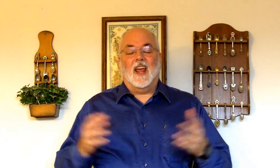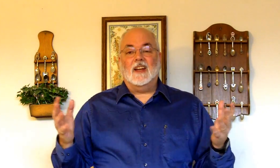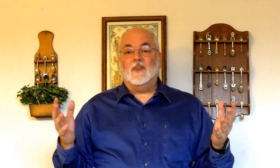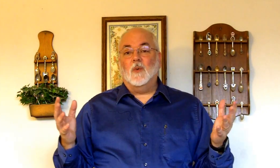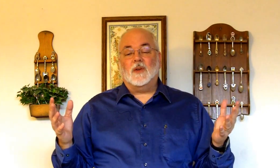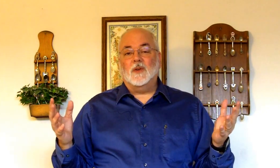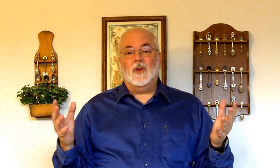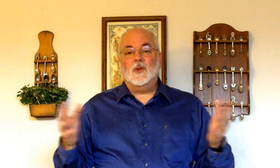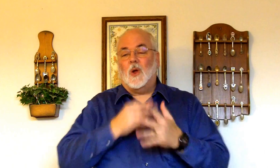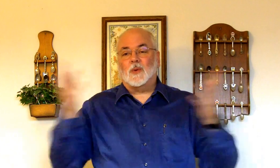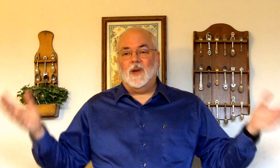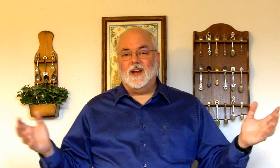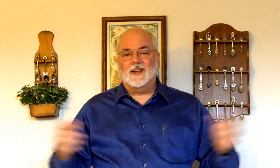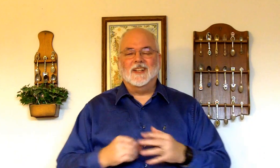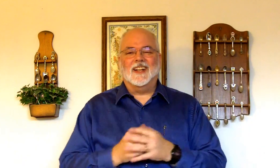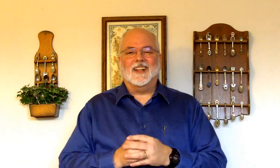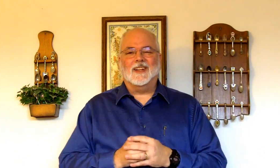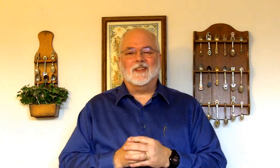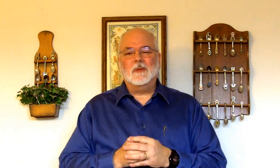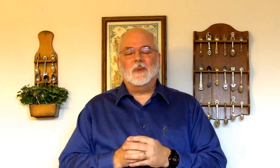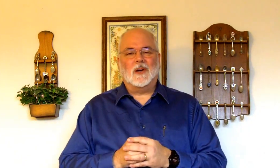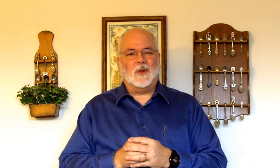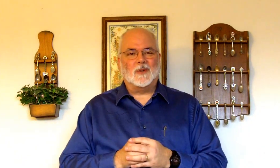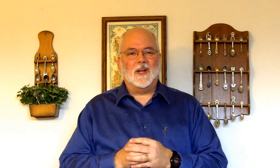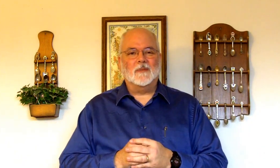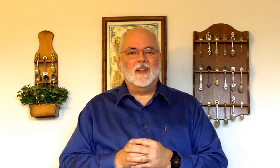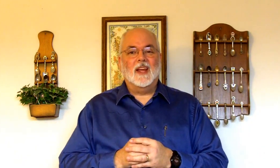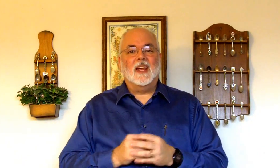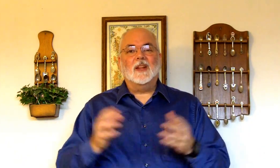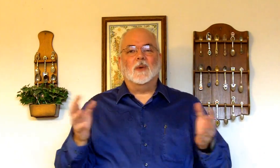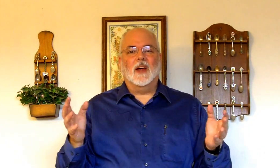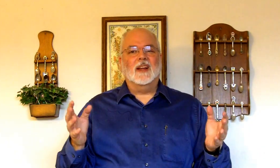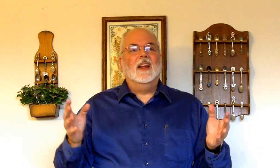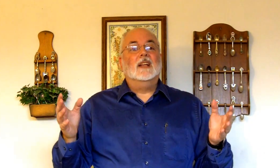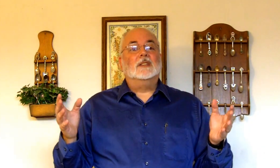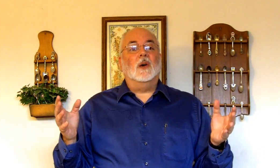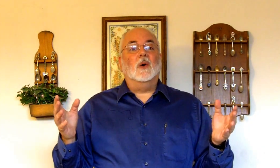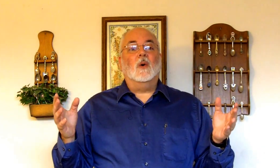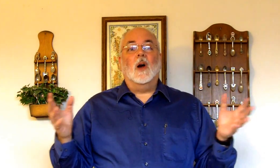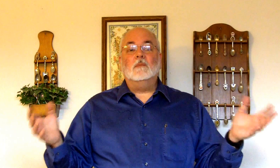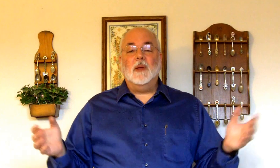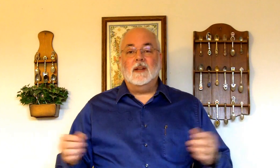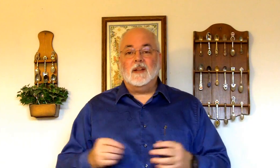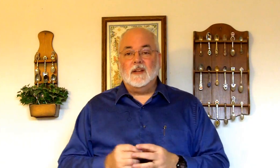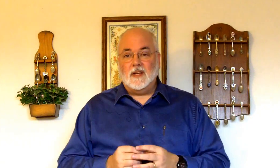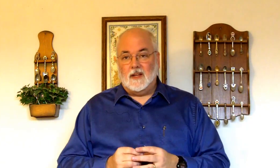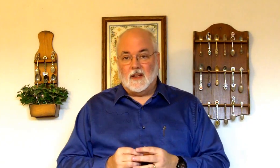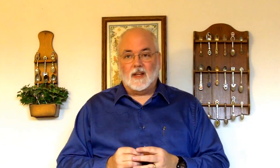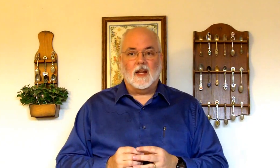And if you want to, you can do all three, be part of all three. Either way, so On Bended Knee, here